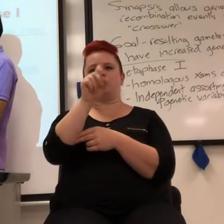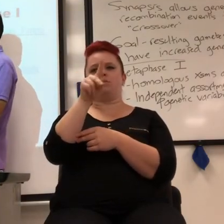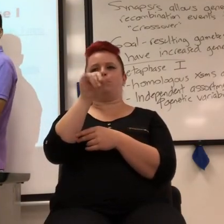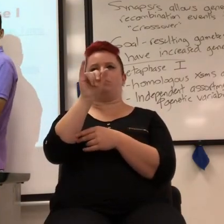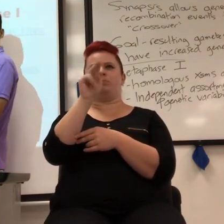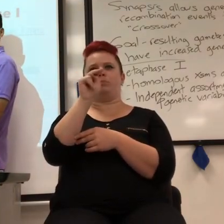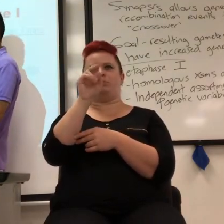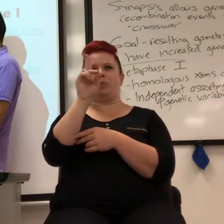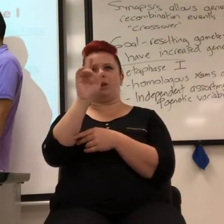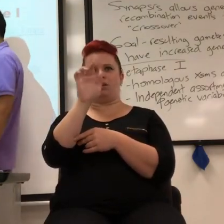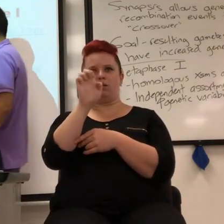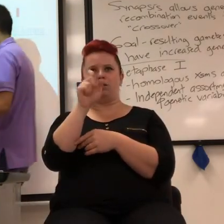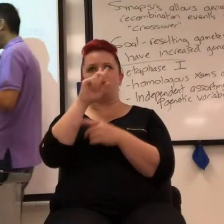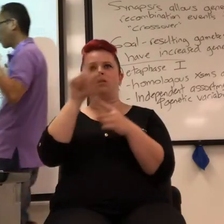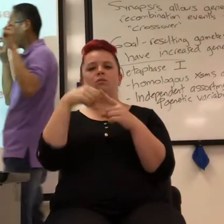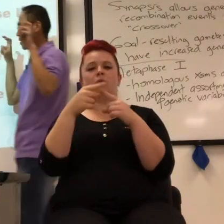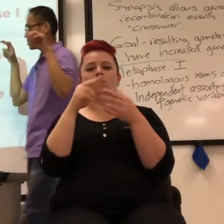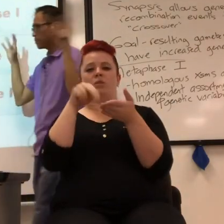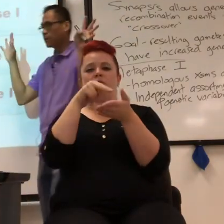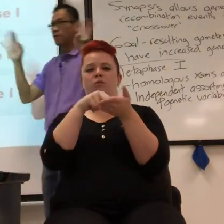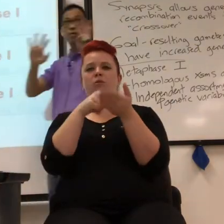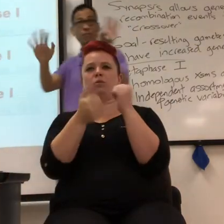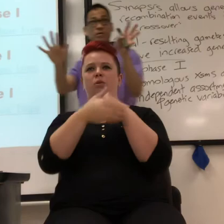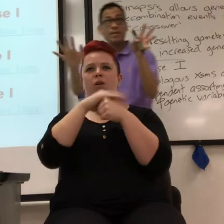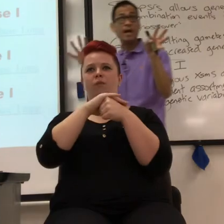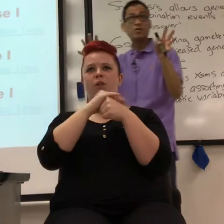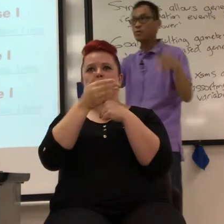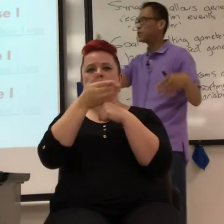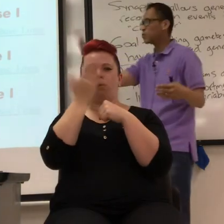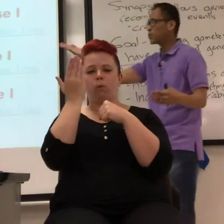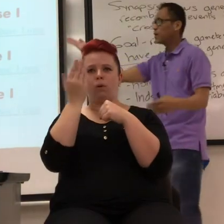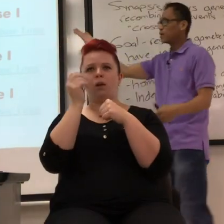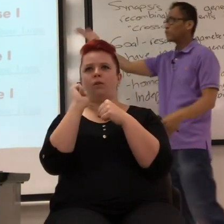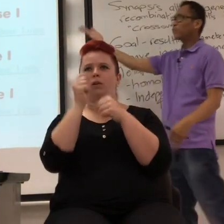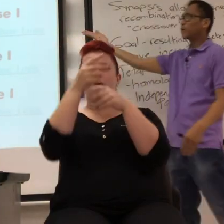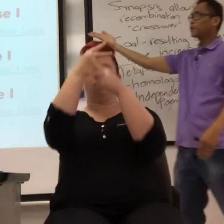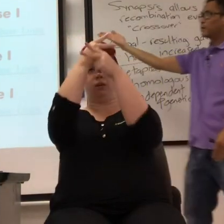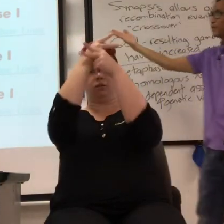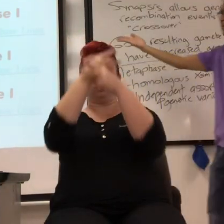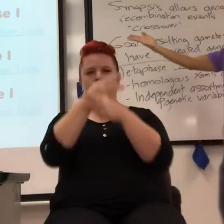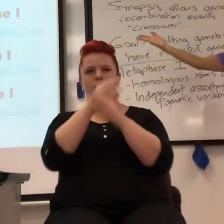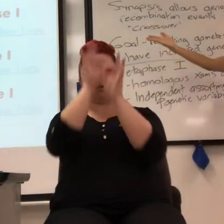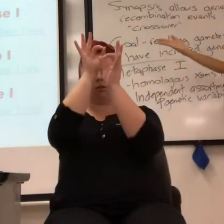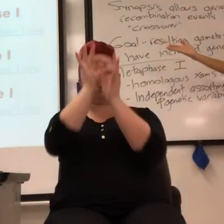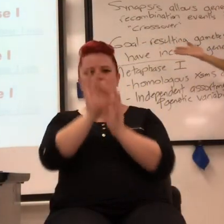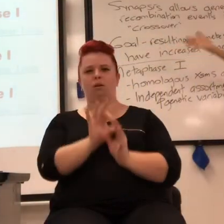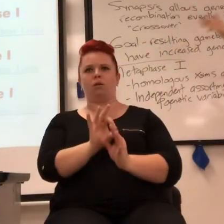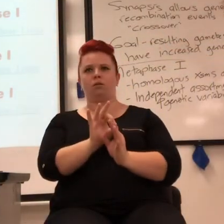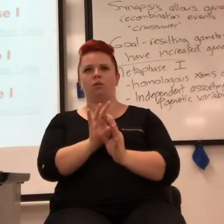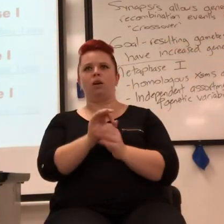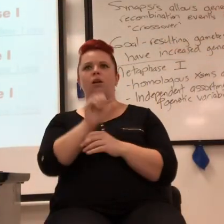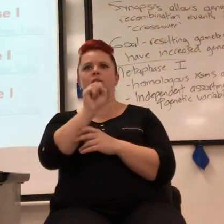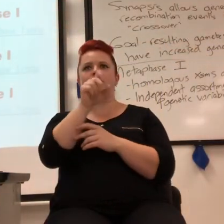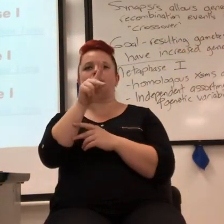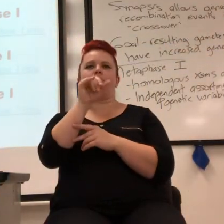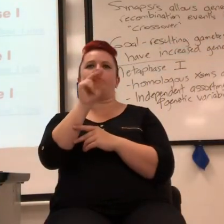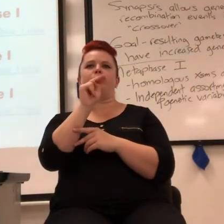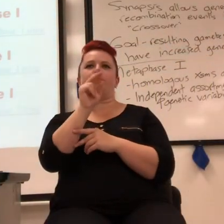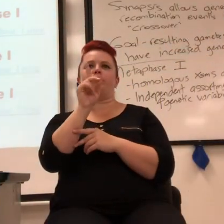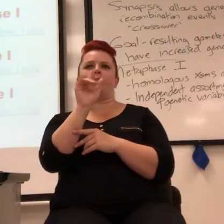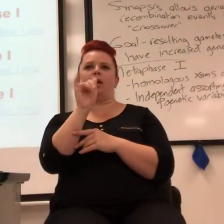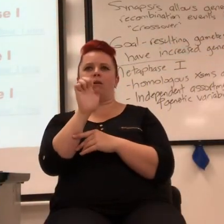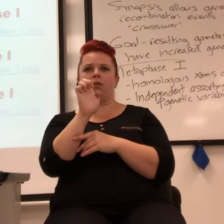they're all aligned. Okay, spindle apparatus, spindle. If you ever see that term, it's referring to the appearance of how the chromosomes